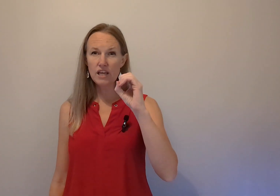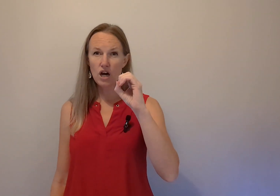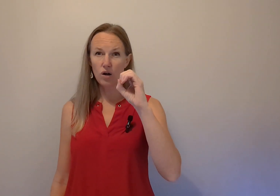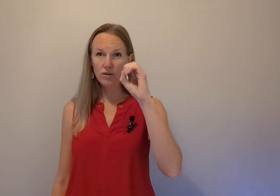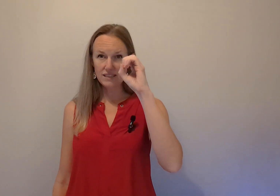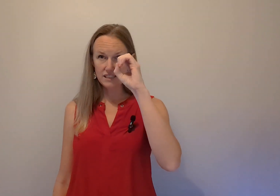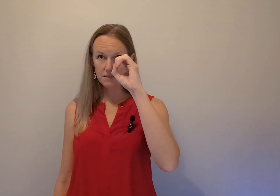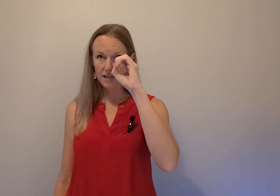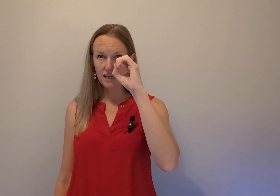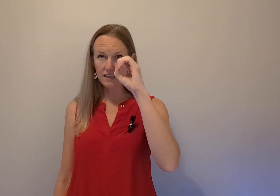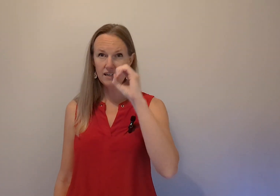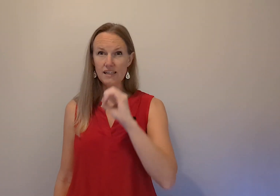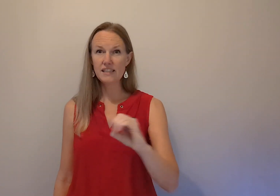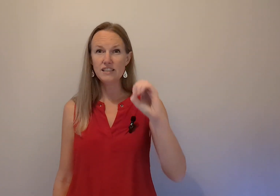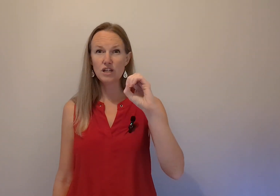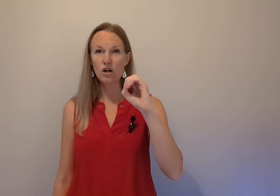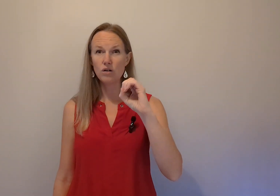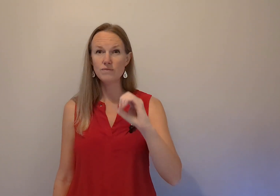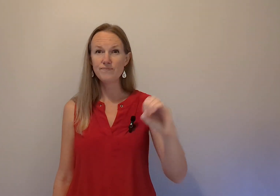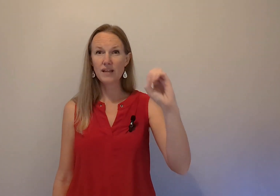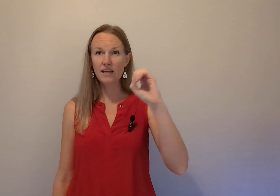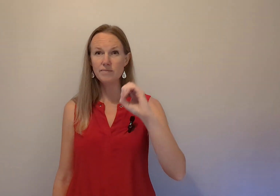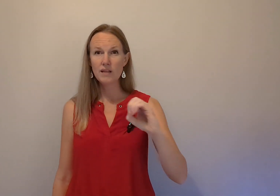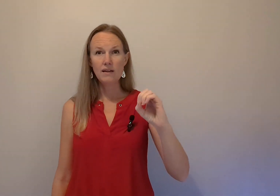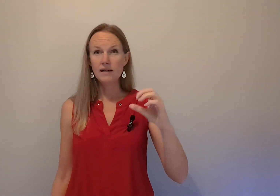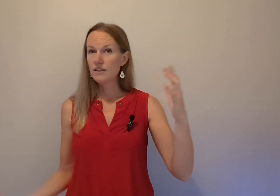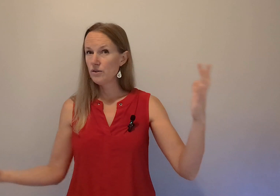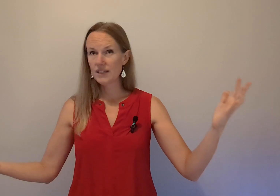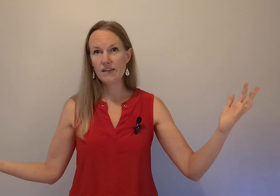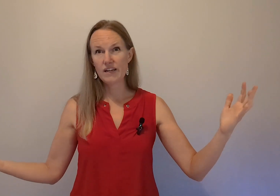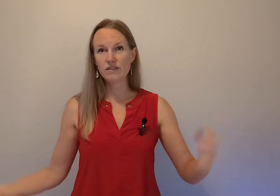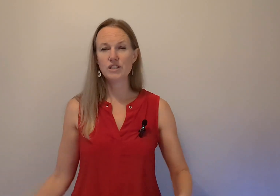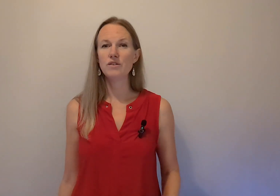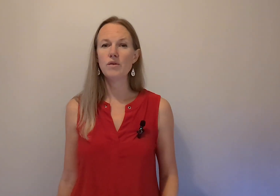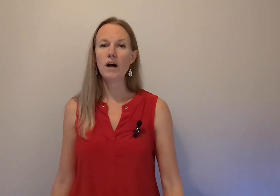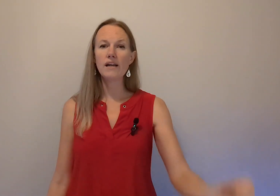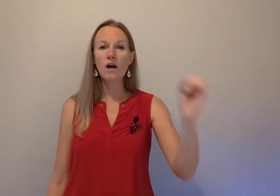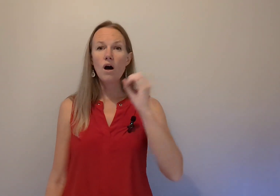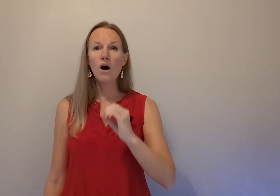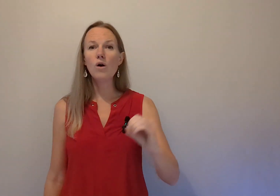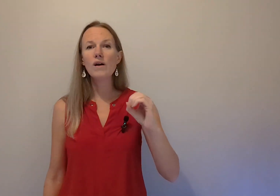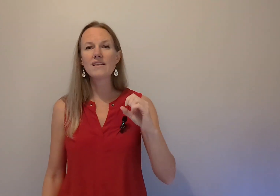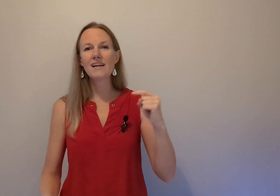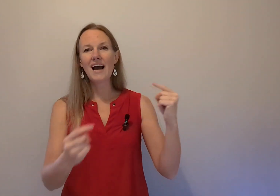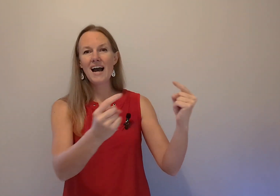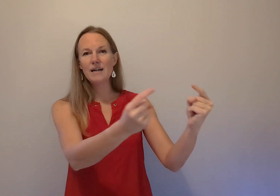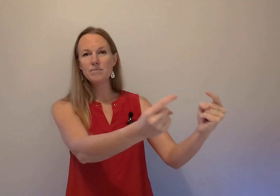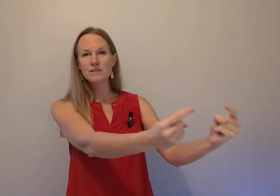the O, it's just making a letter like this, O. Okay? You can leave it out too if you want. O, and then come. So